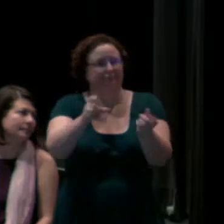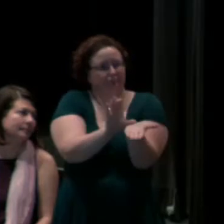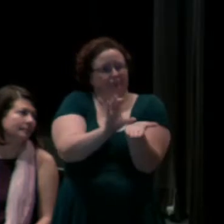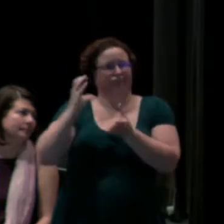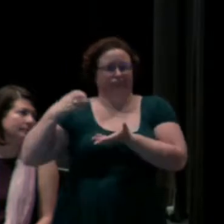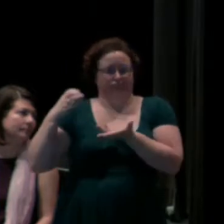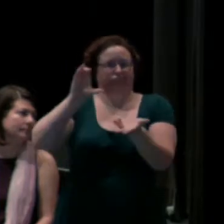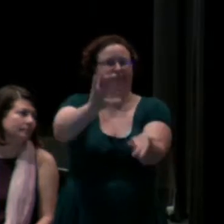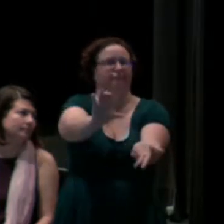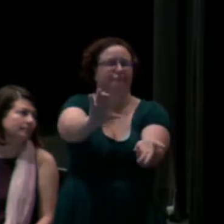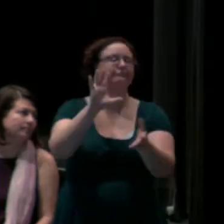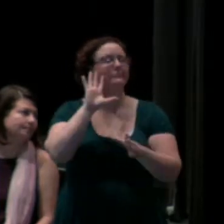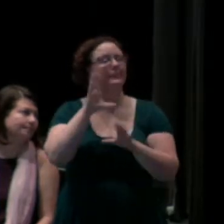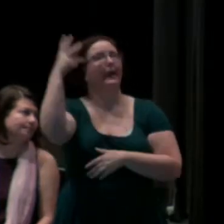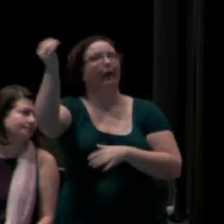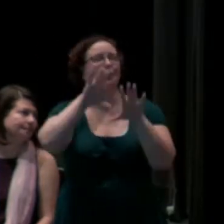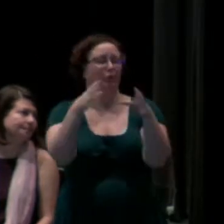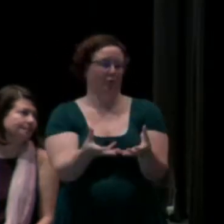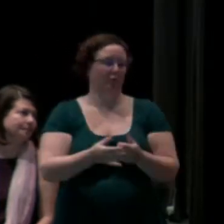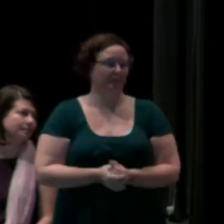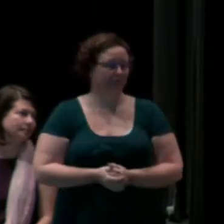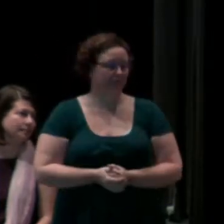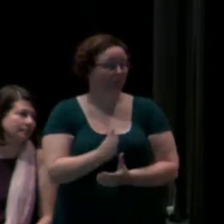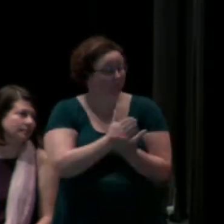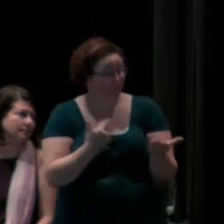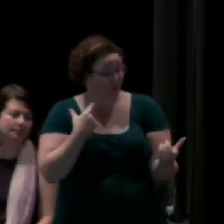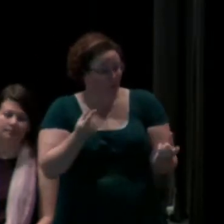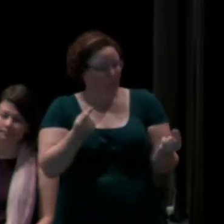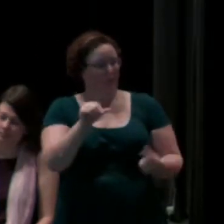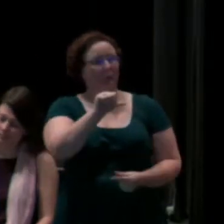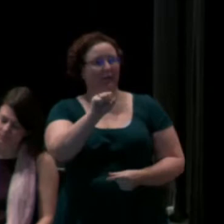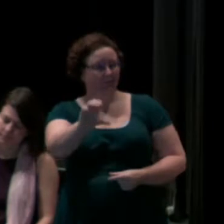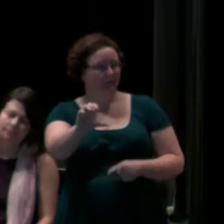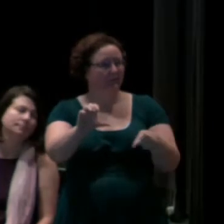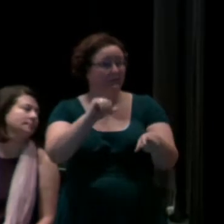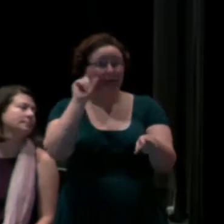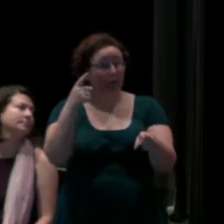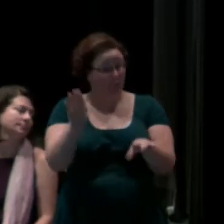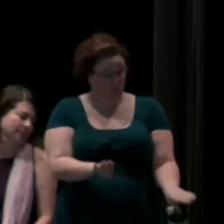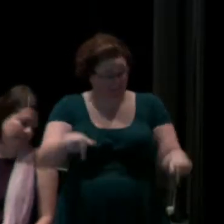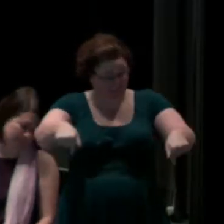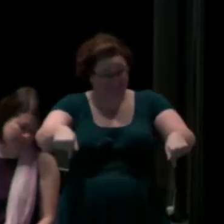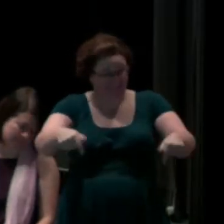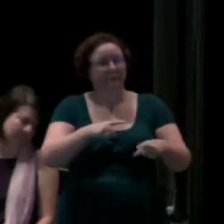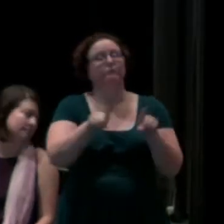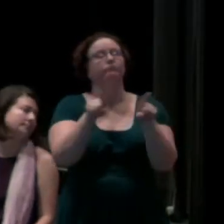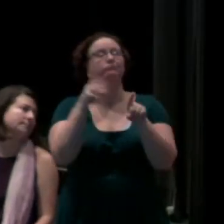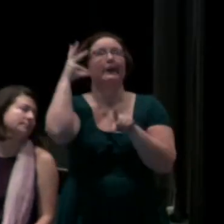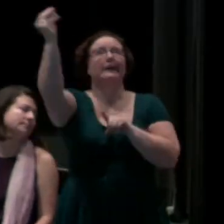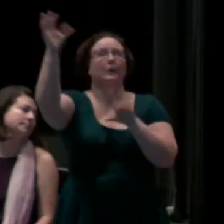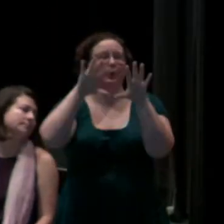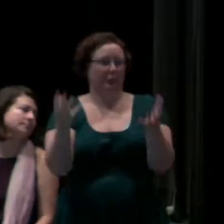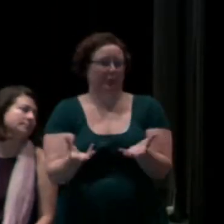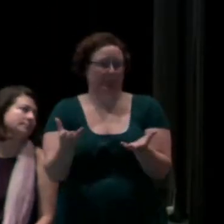world as well. And that's part of what Agnes Scott is. It's not only how we act here, but it's how we act